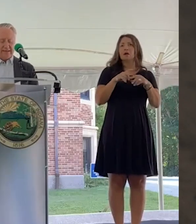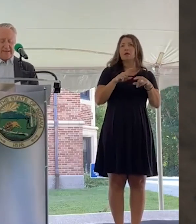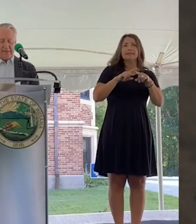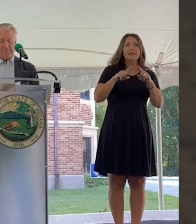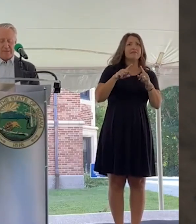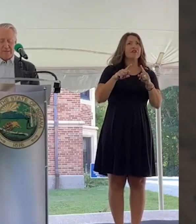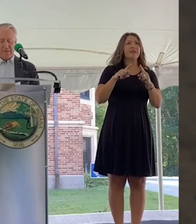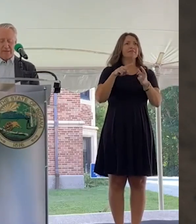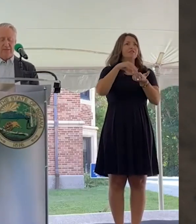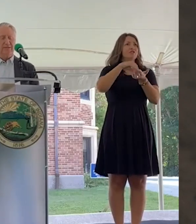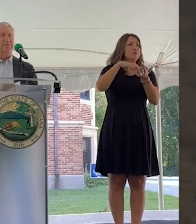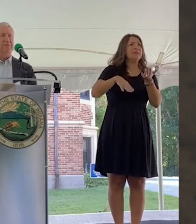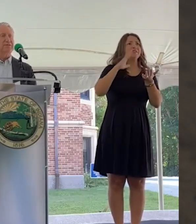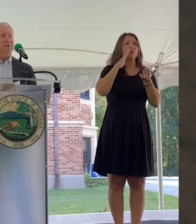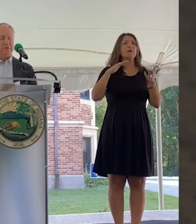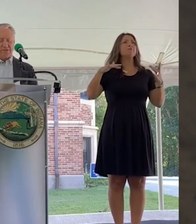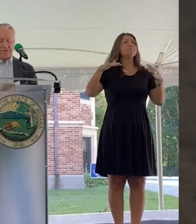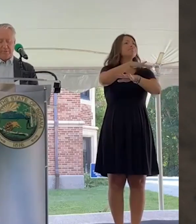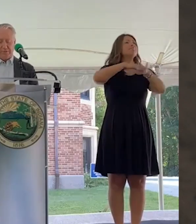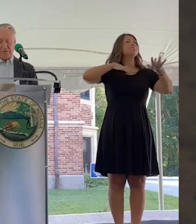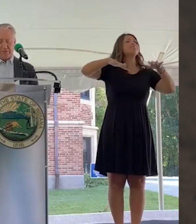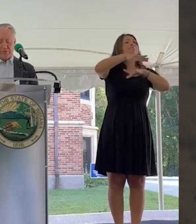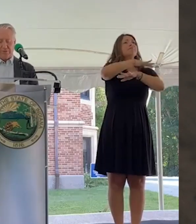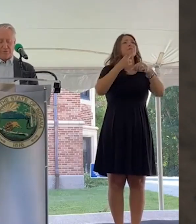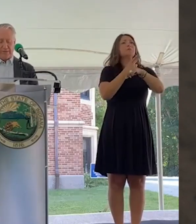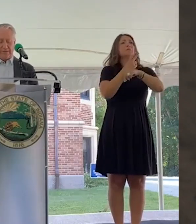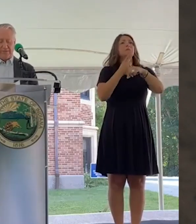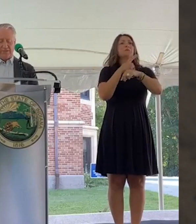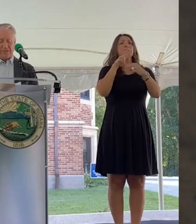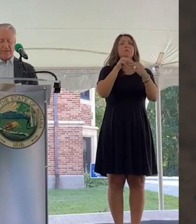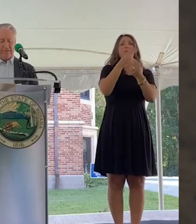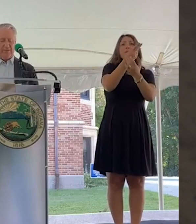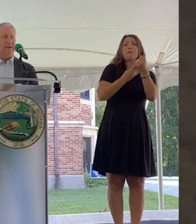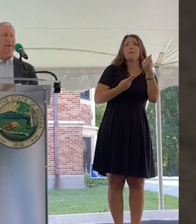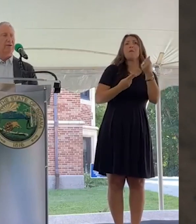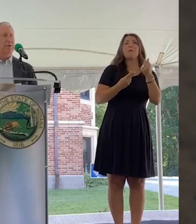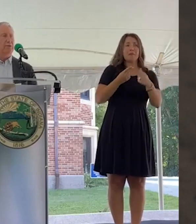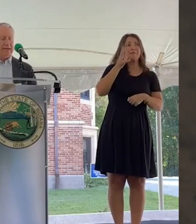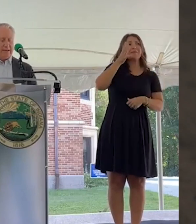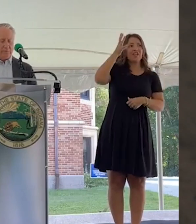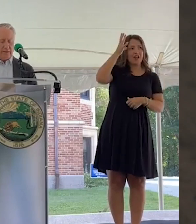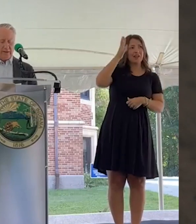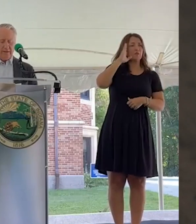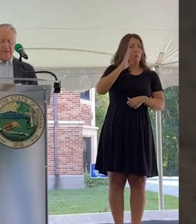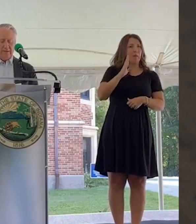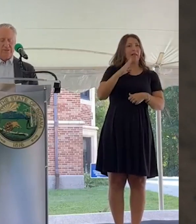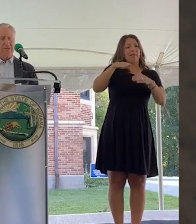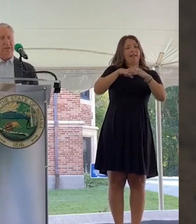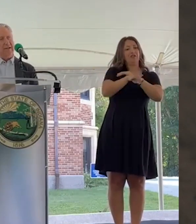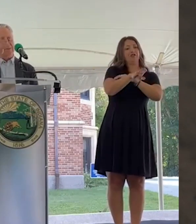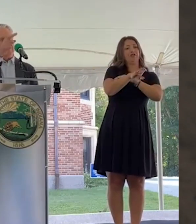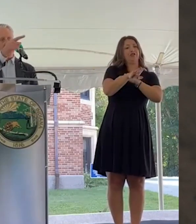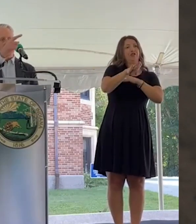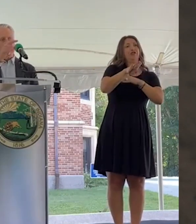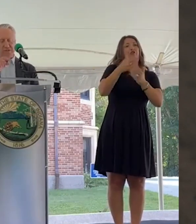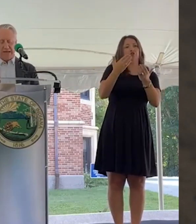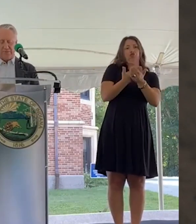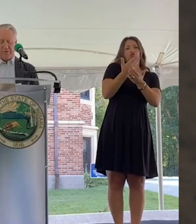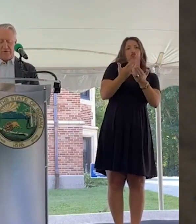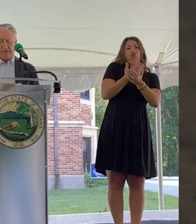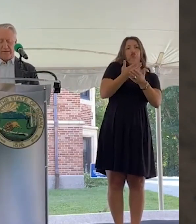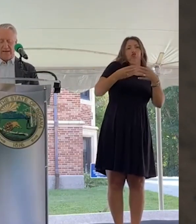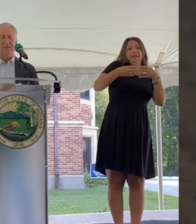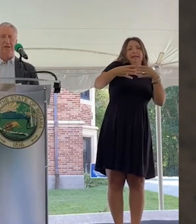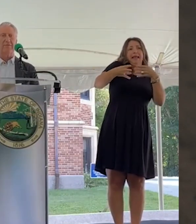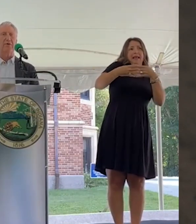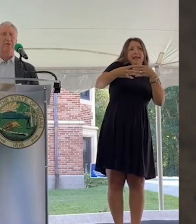unlike today. Parents and visitors of both schools will enter the site via a new gateway, just entry further